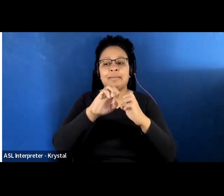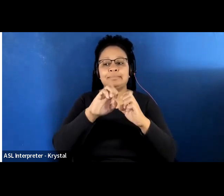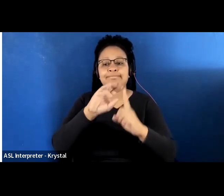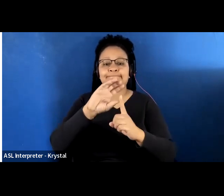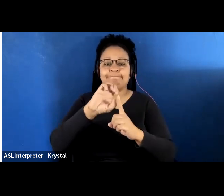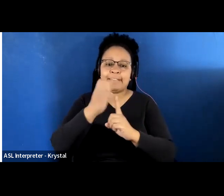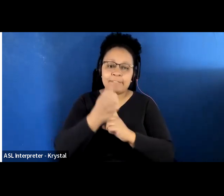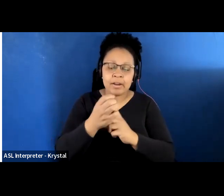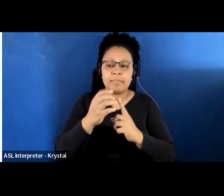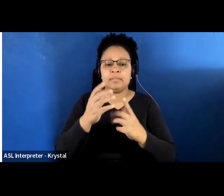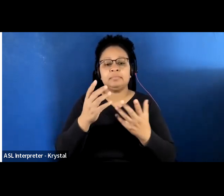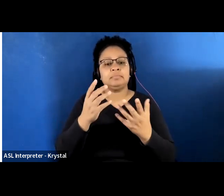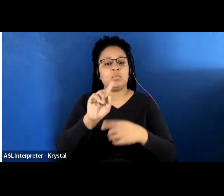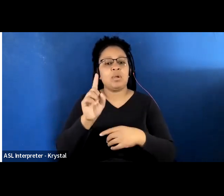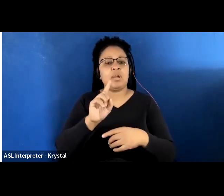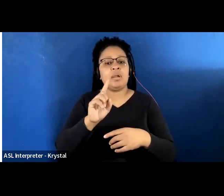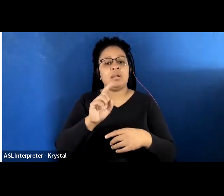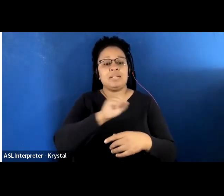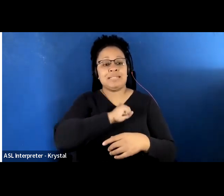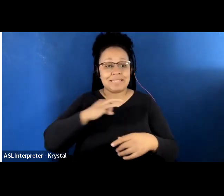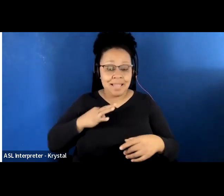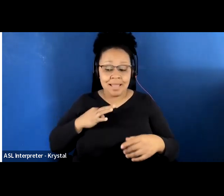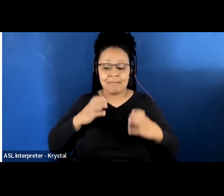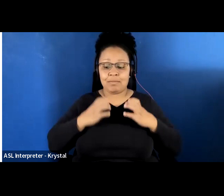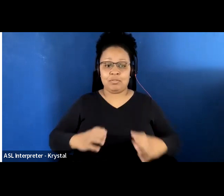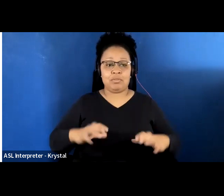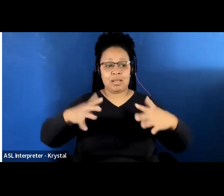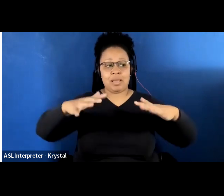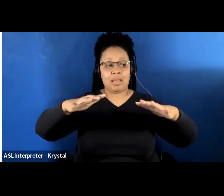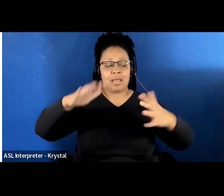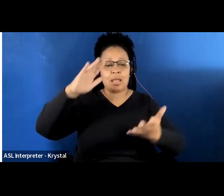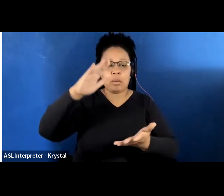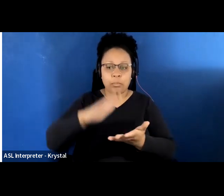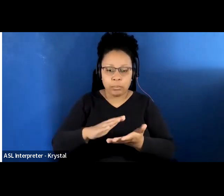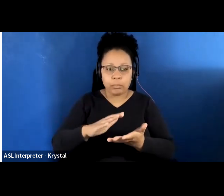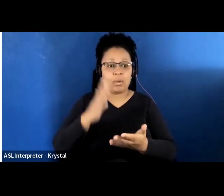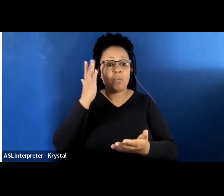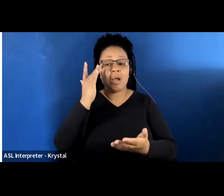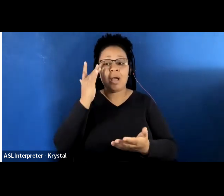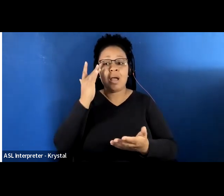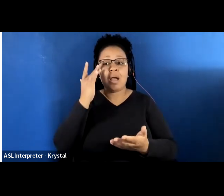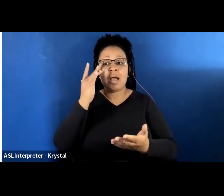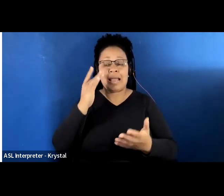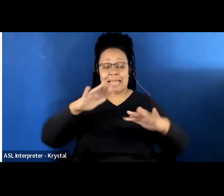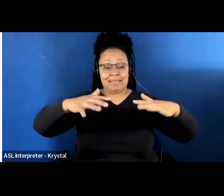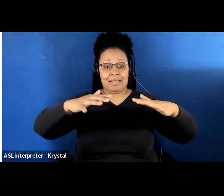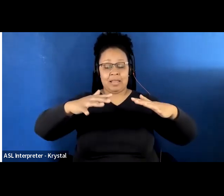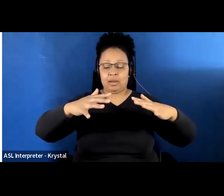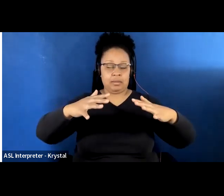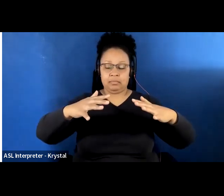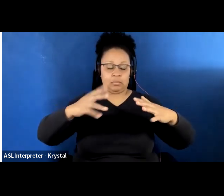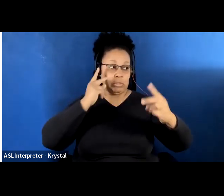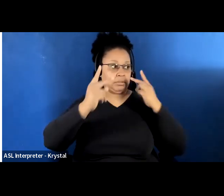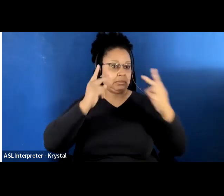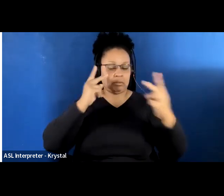staff and consumers can reduce their anxiety, because anxiety is one of the realities that we're